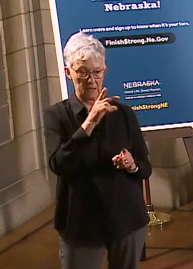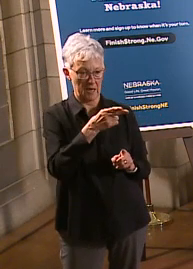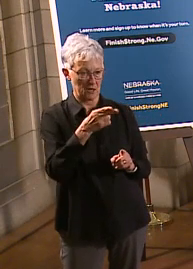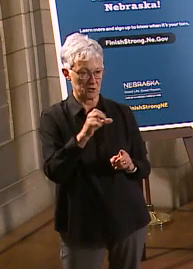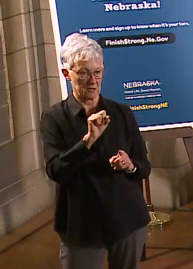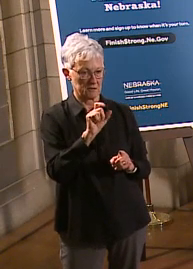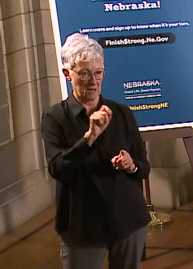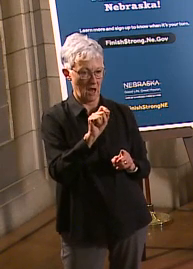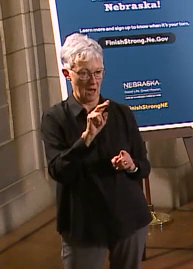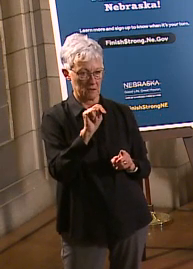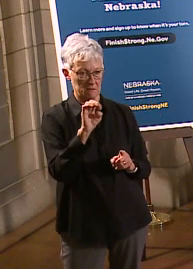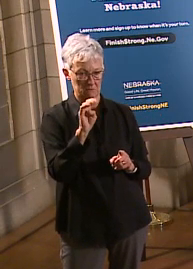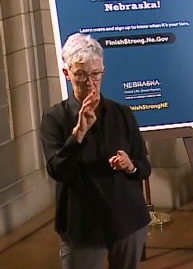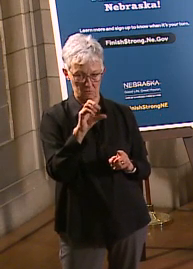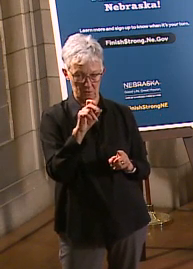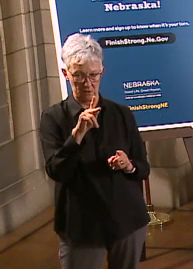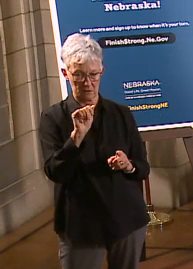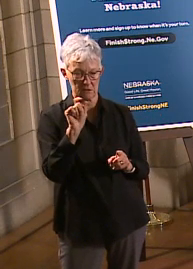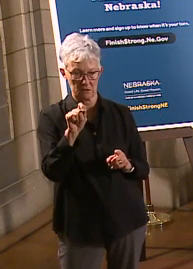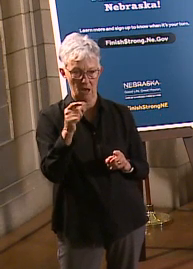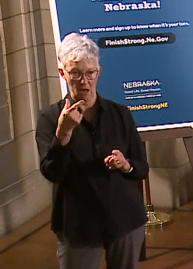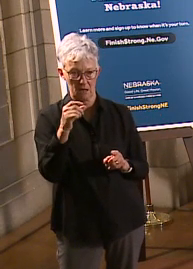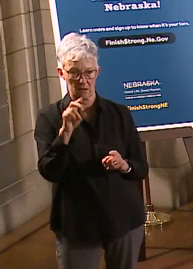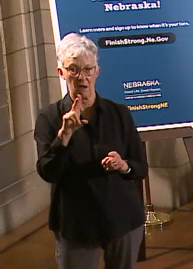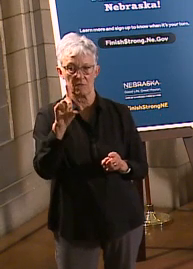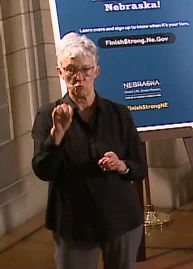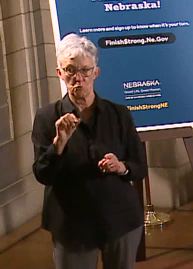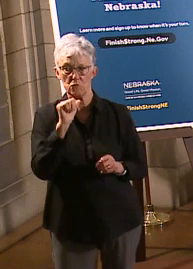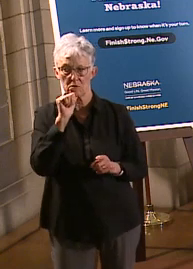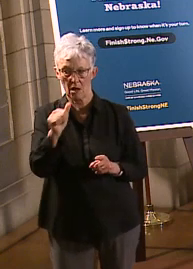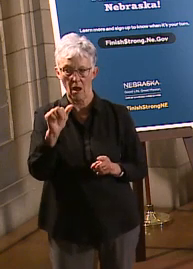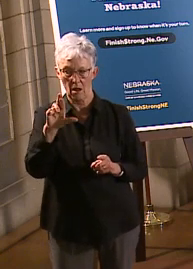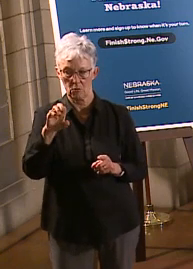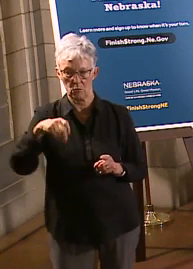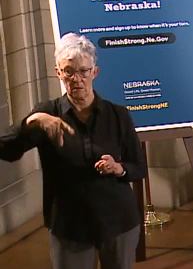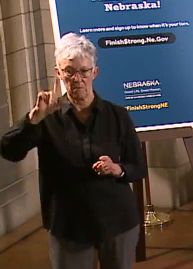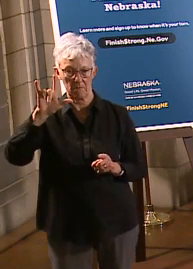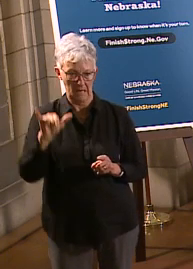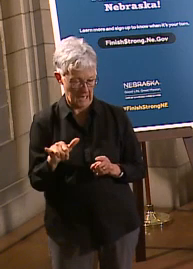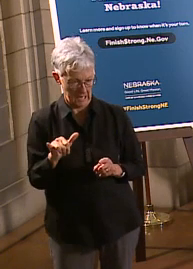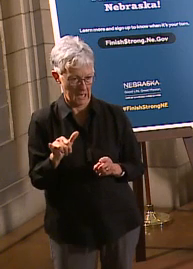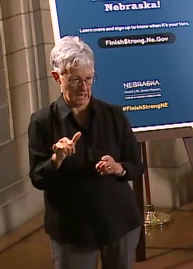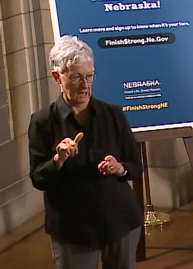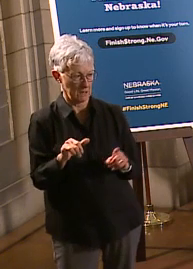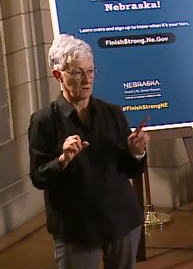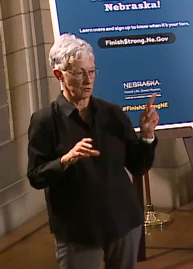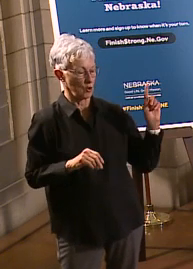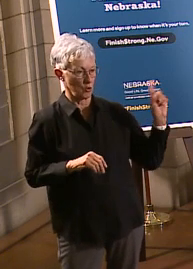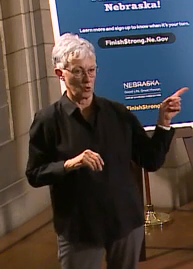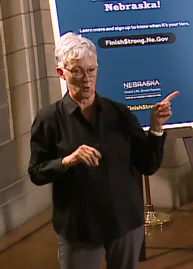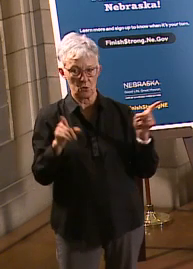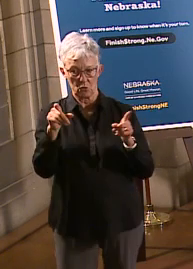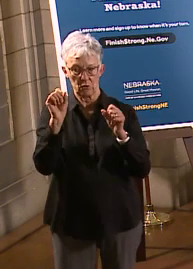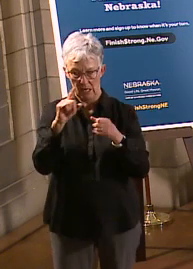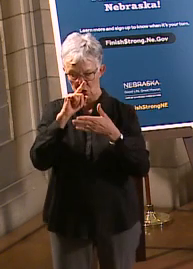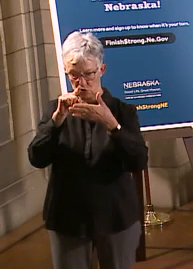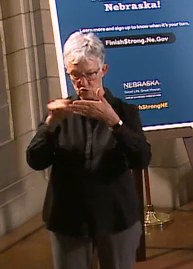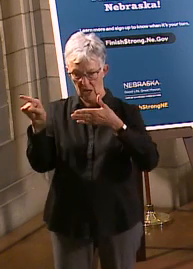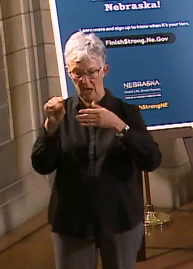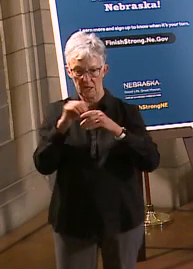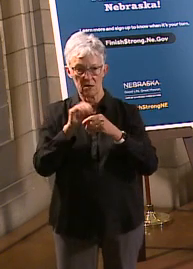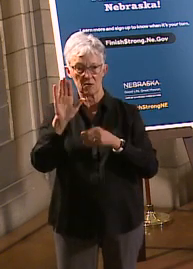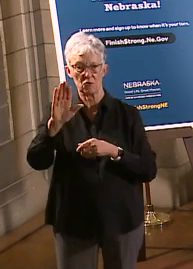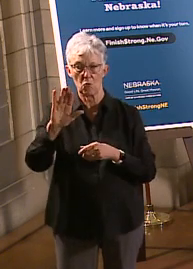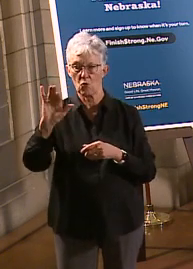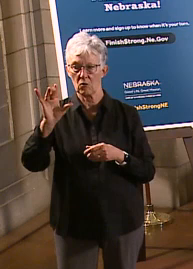dhhs.do-not-reply@nebraska.gov. And we've got that here, and I'm sure people will post that information for you so that you can go and check your junk mail in case you don't see that come